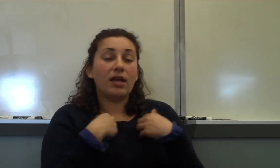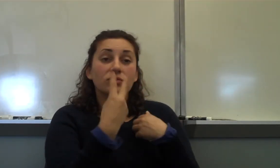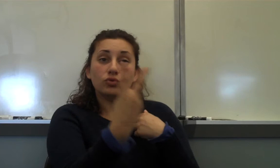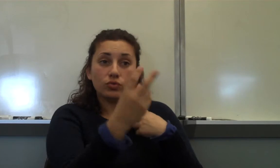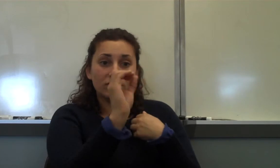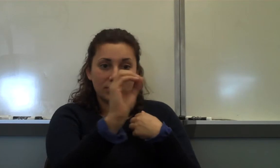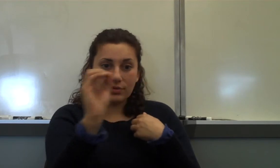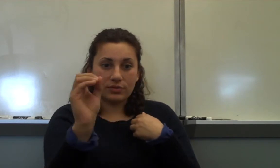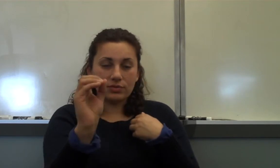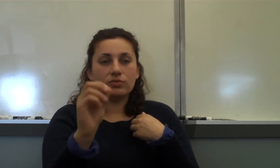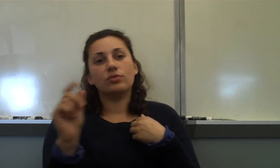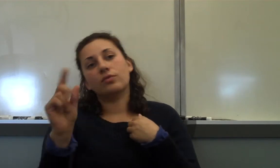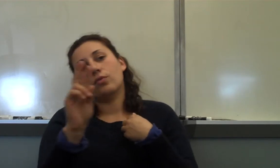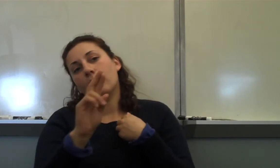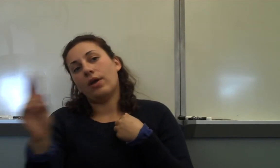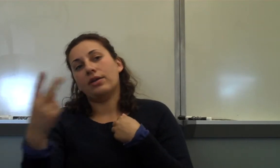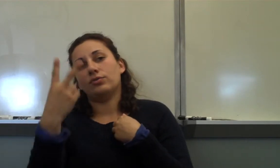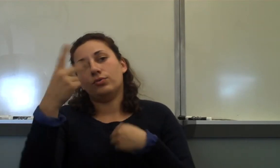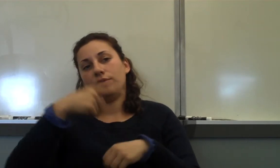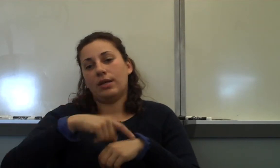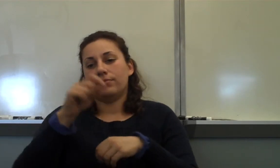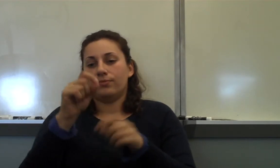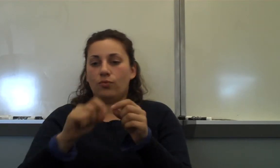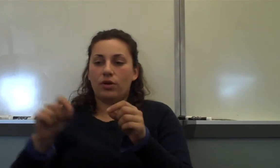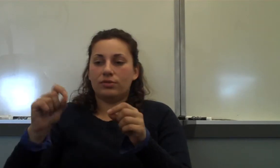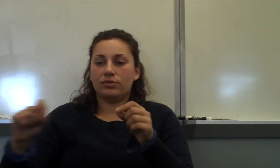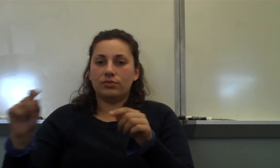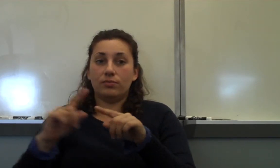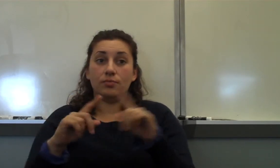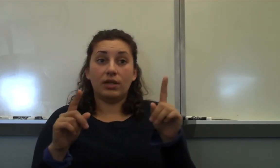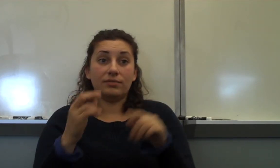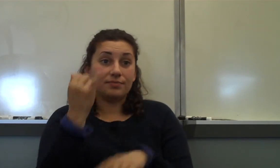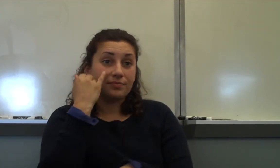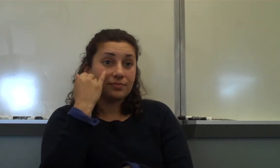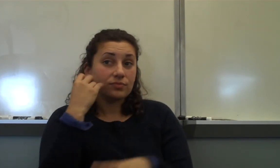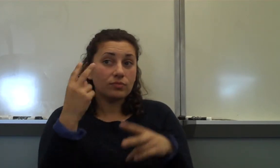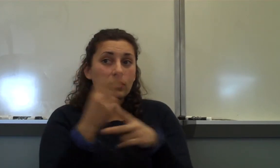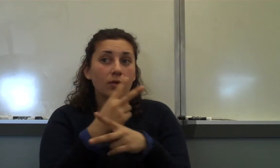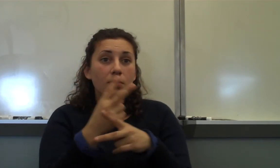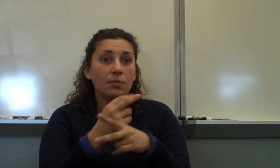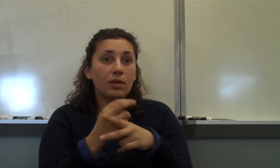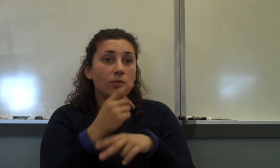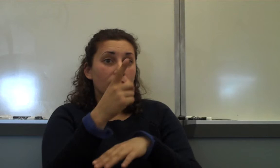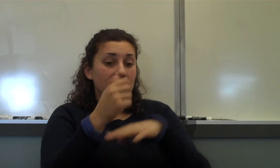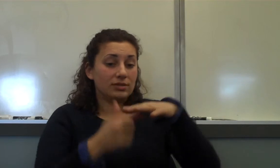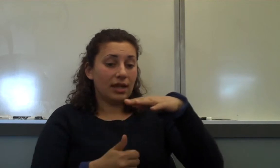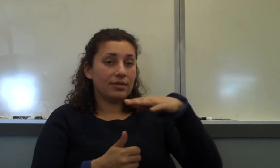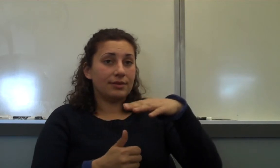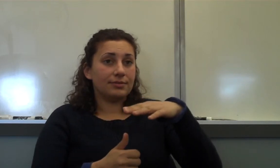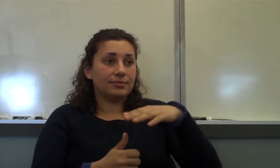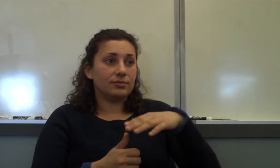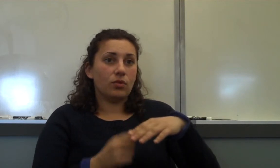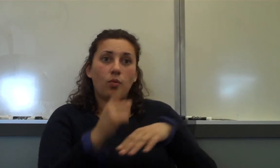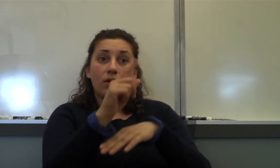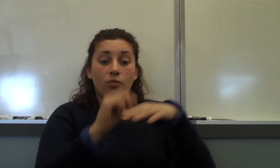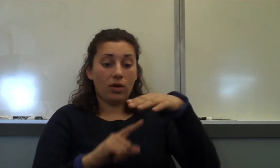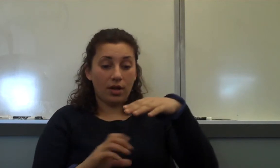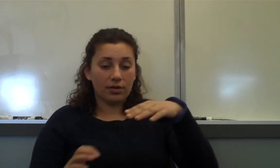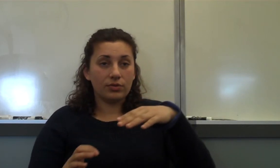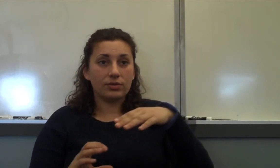to the left, the same number of digits that you have in the power of 10. So that includes the